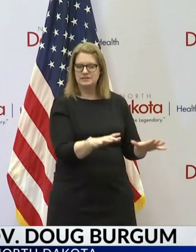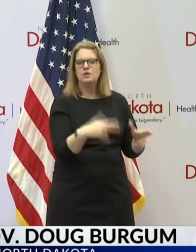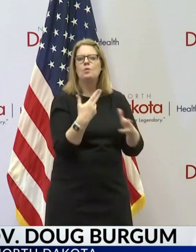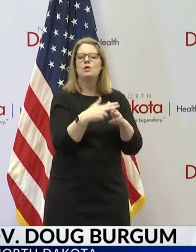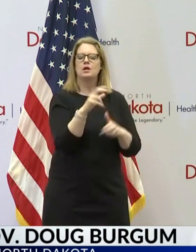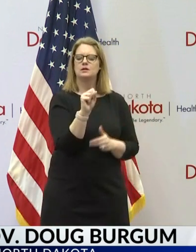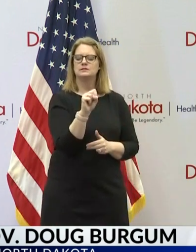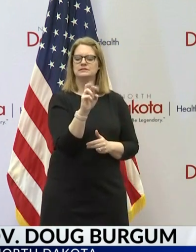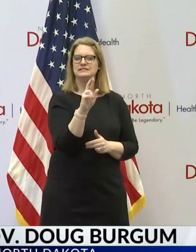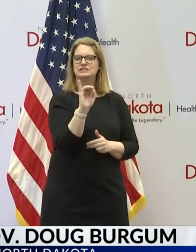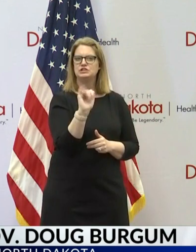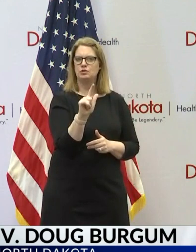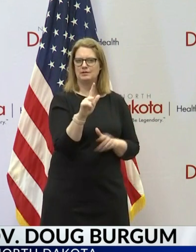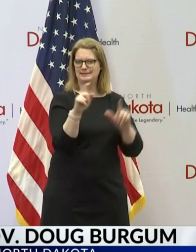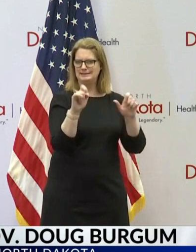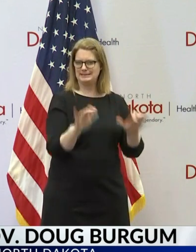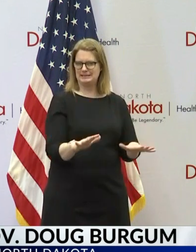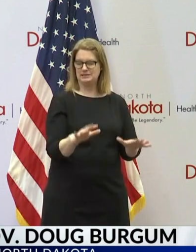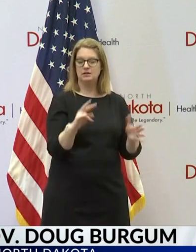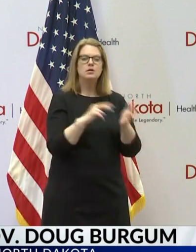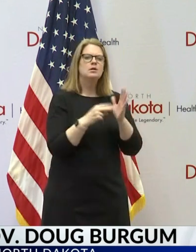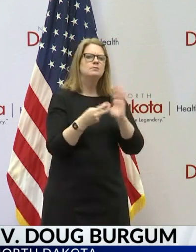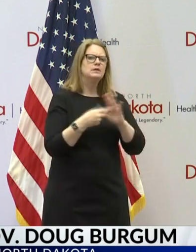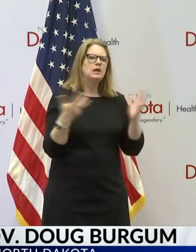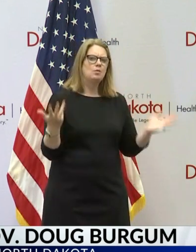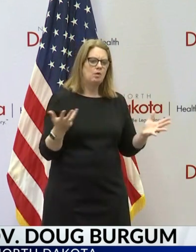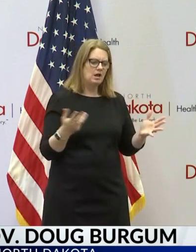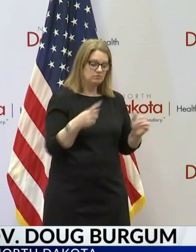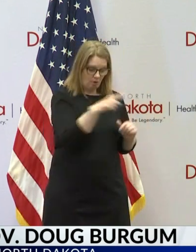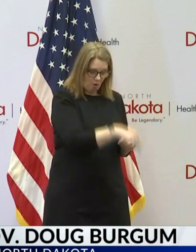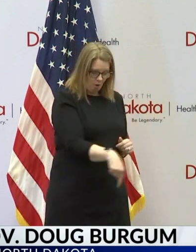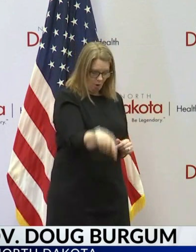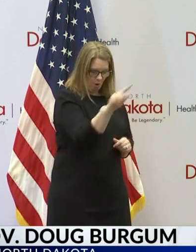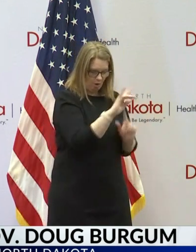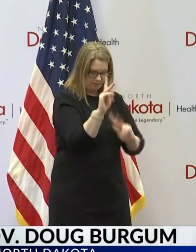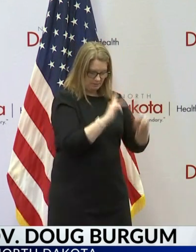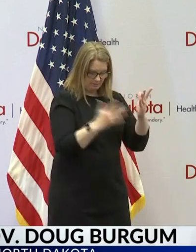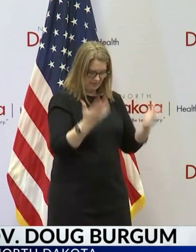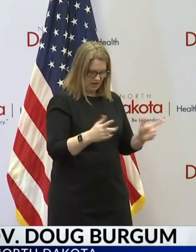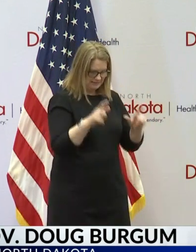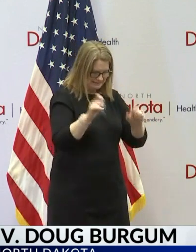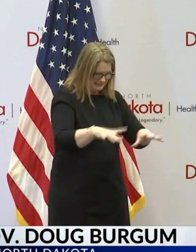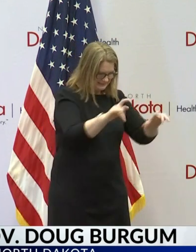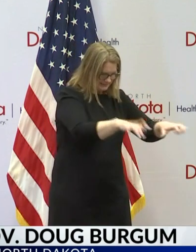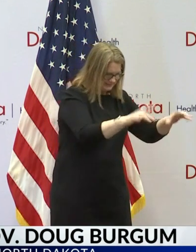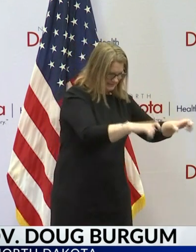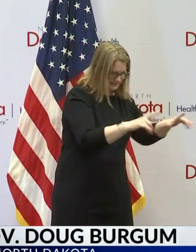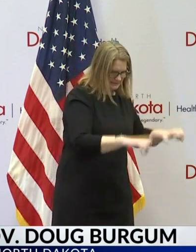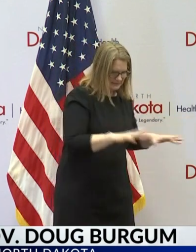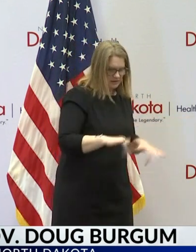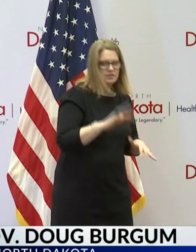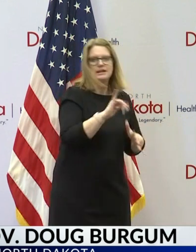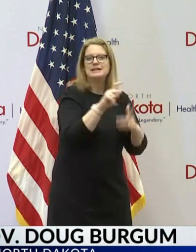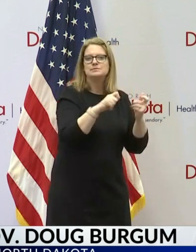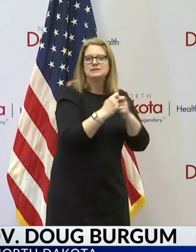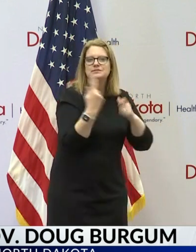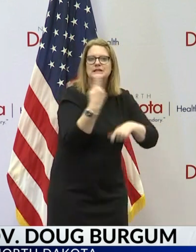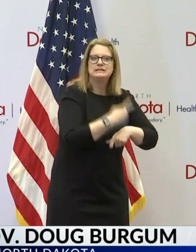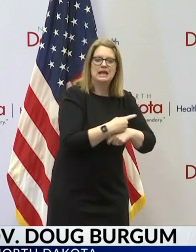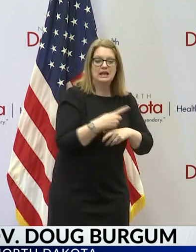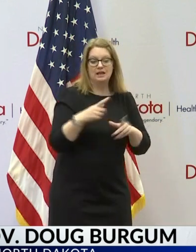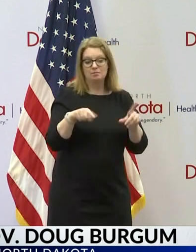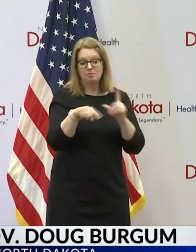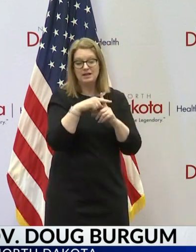serial testing, which is you test everybody in the facility and you find out on that particular day, and you test all the staff who's positive and who's